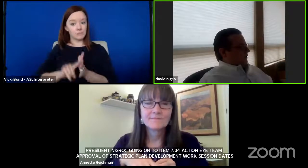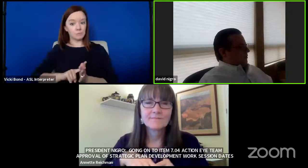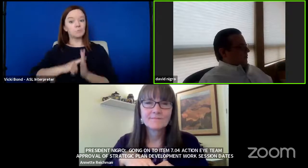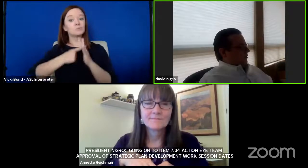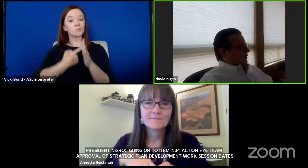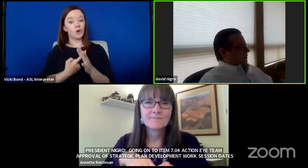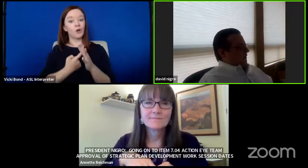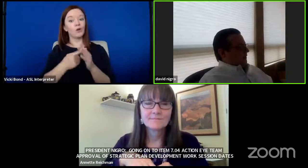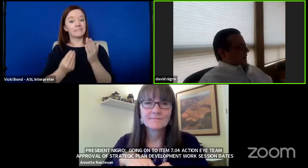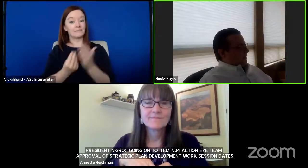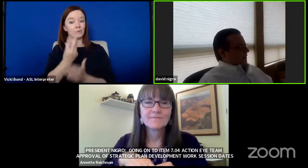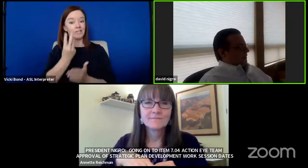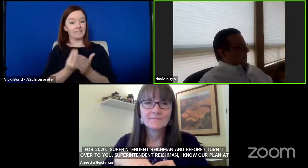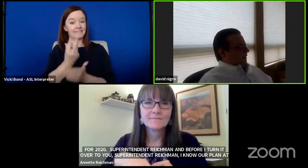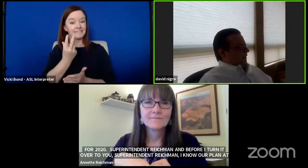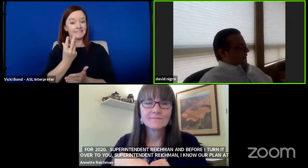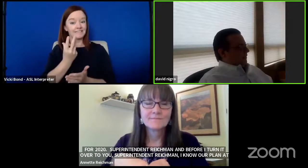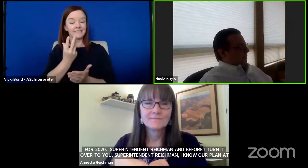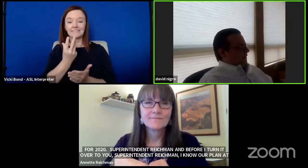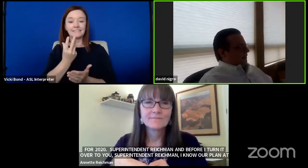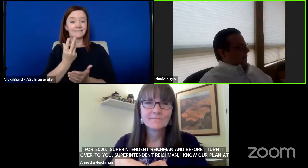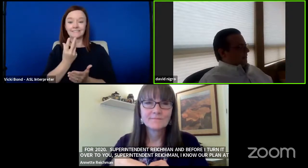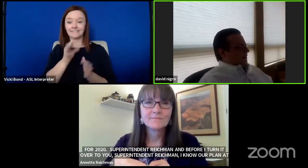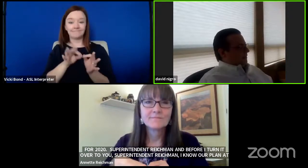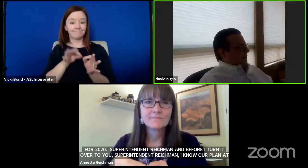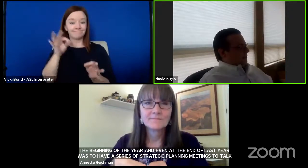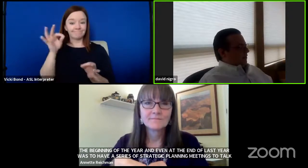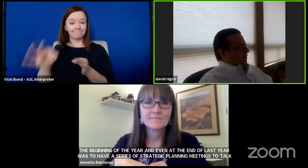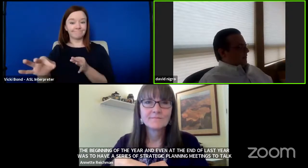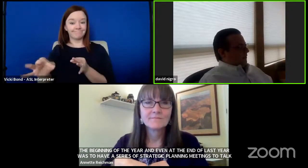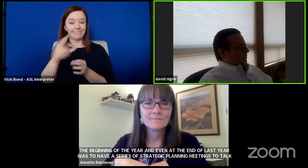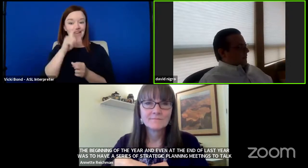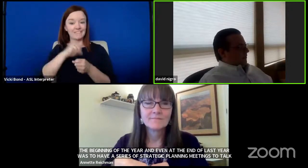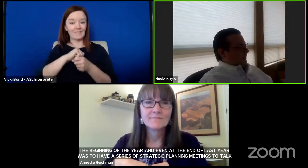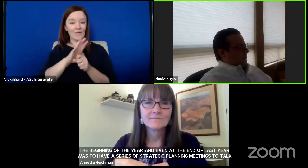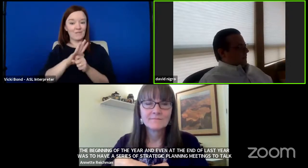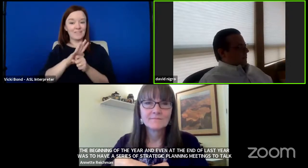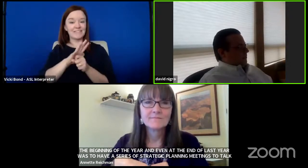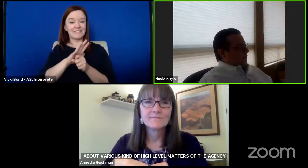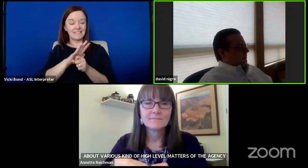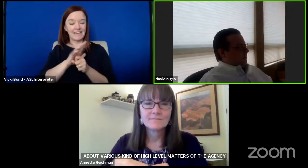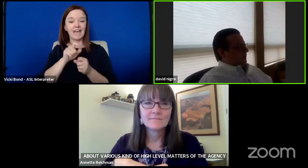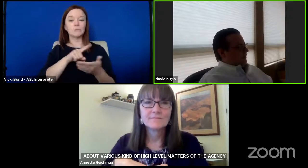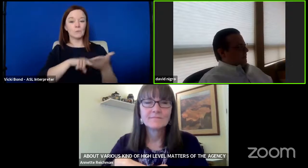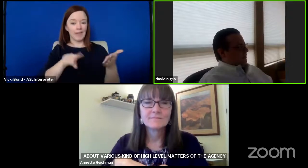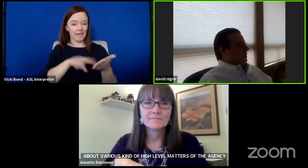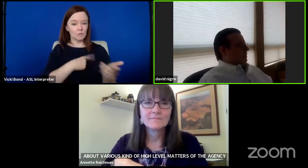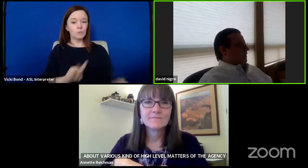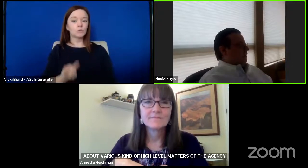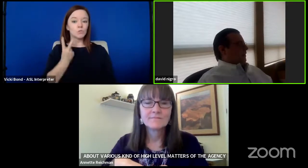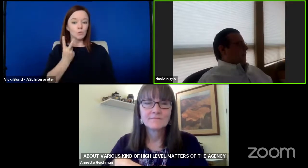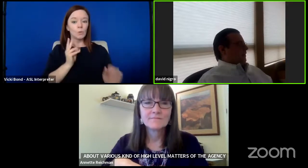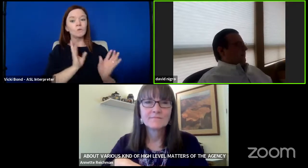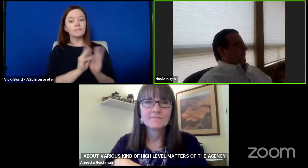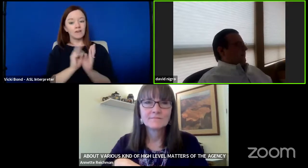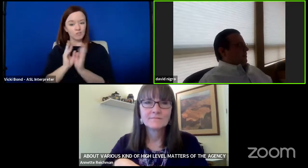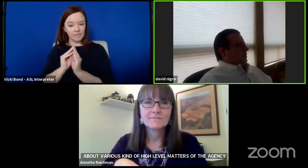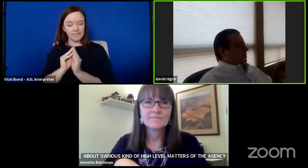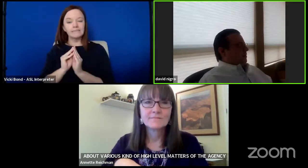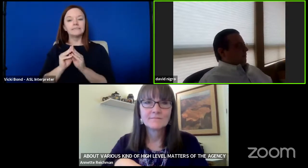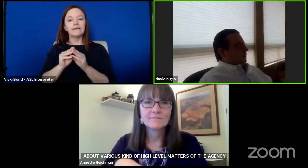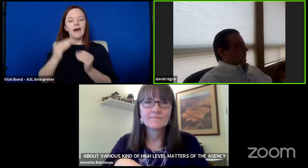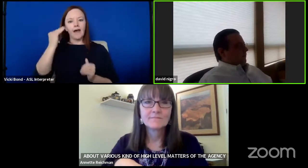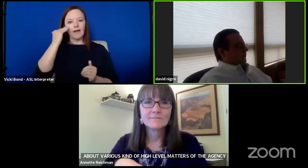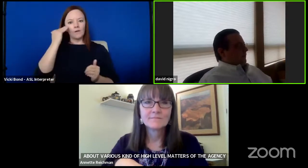in the spring. That got delayed because of COVID. We had to cancel 2 of those sessions. I know